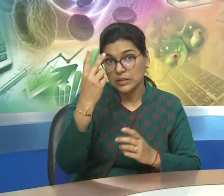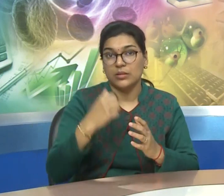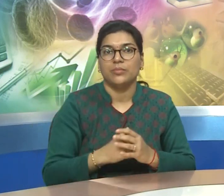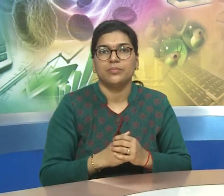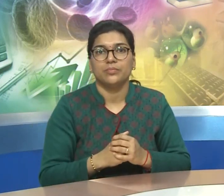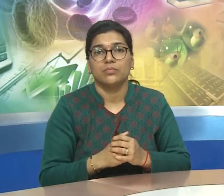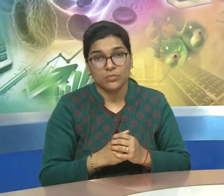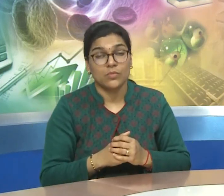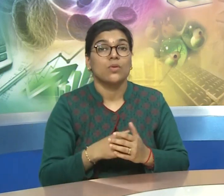Point 2.